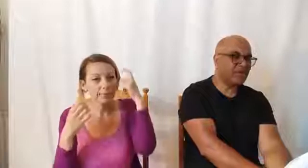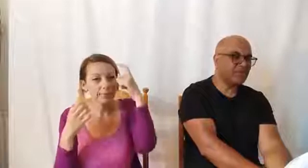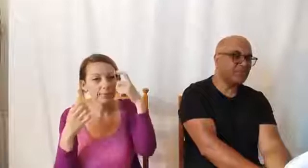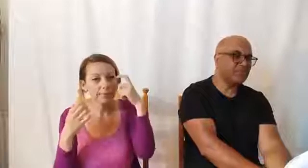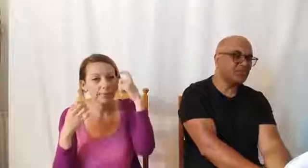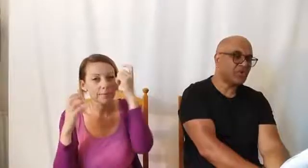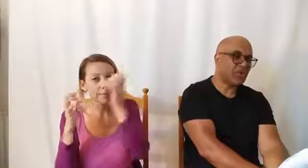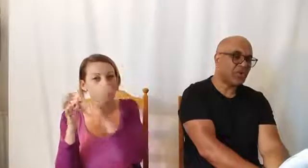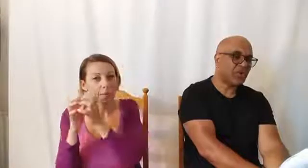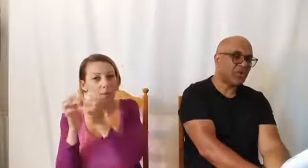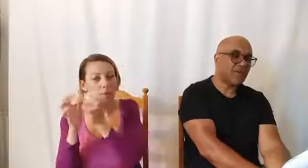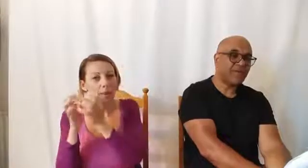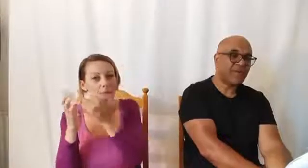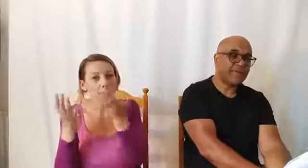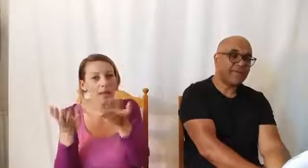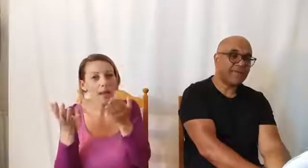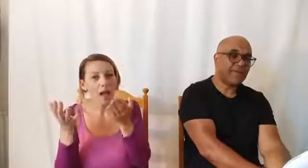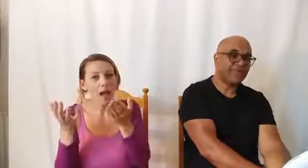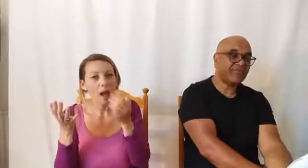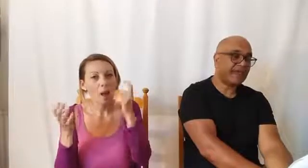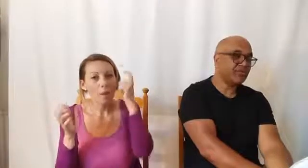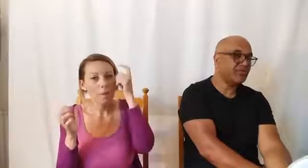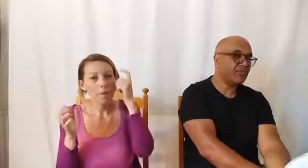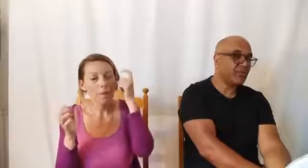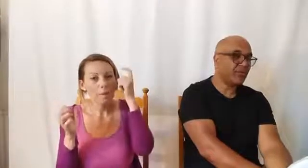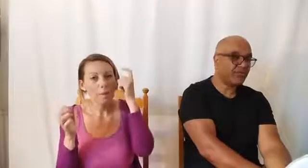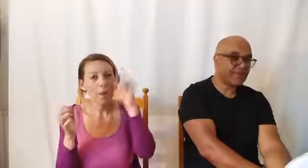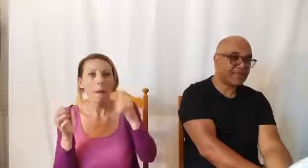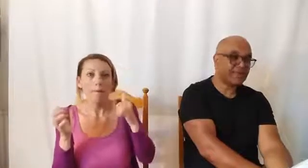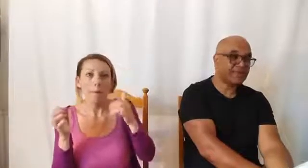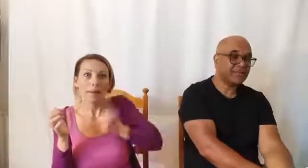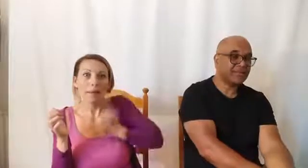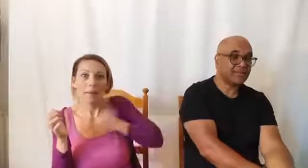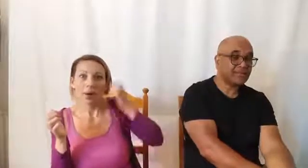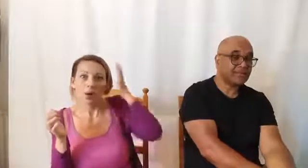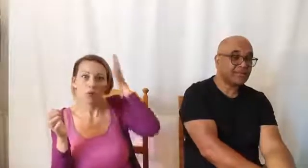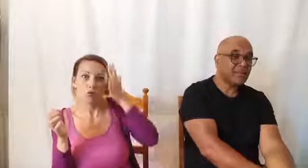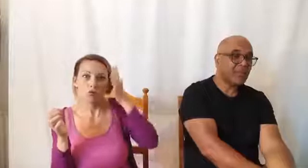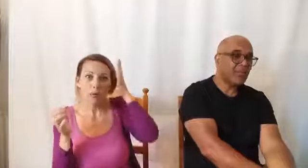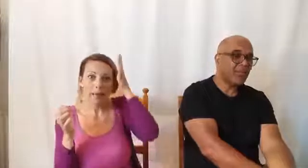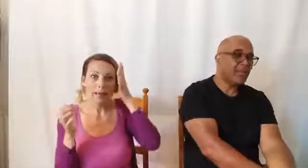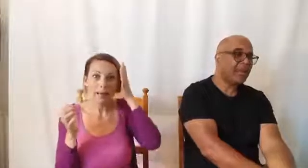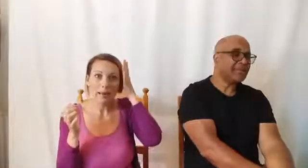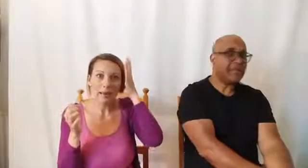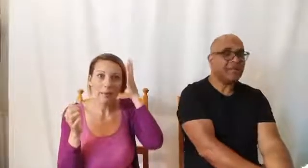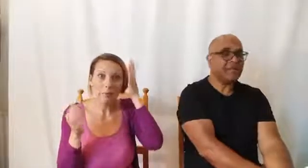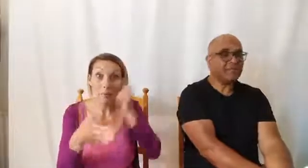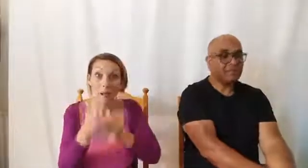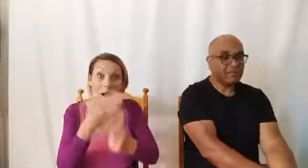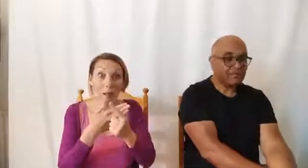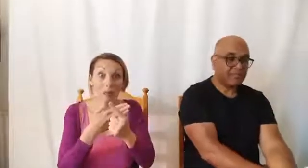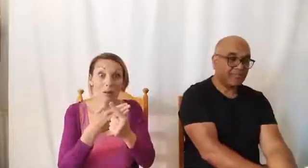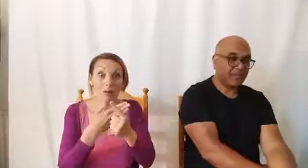come true. Finally, I've found a real friend. Wendy, Ben